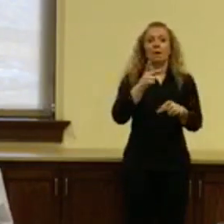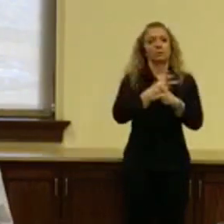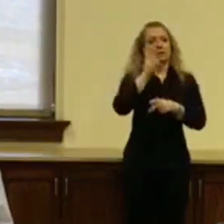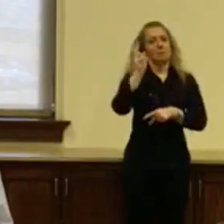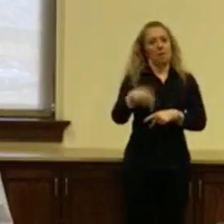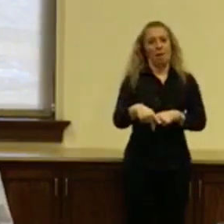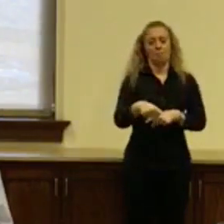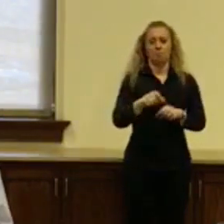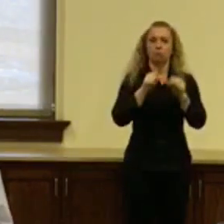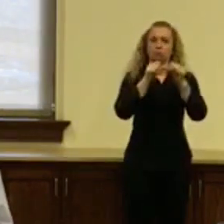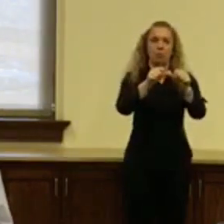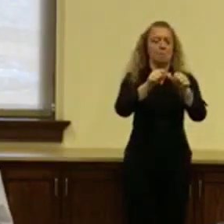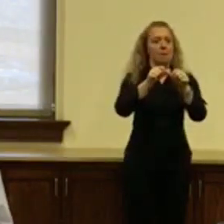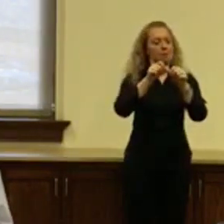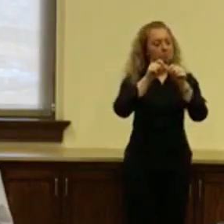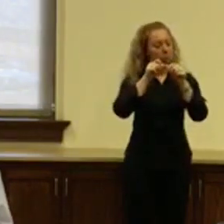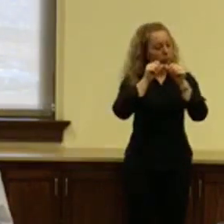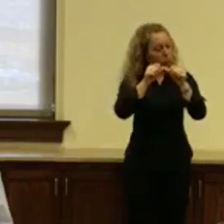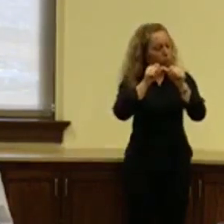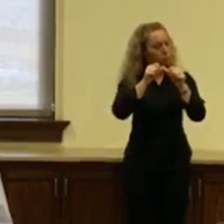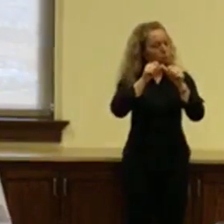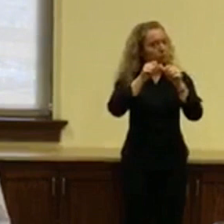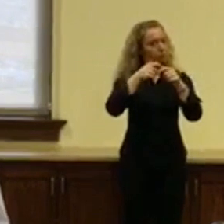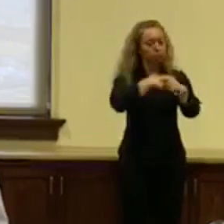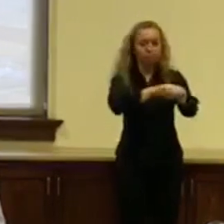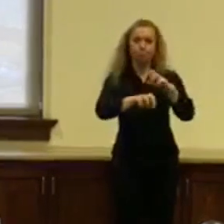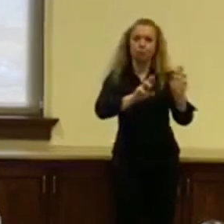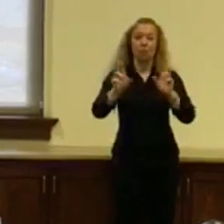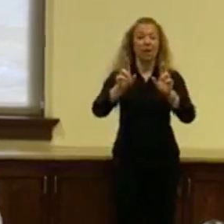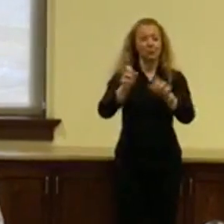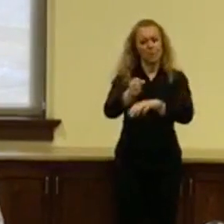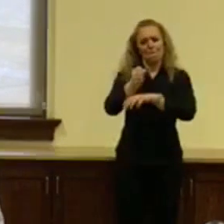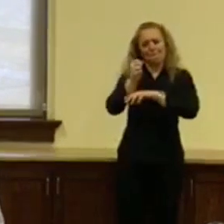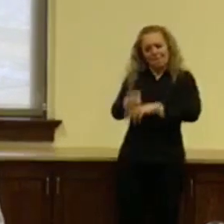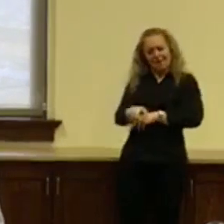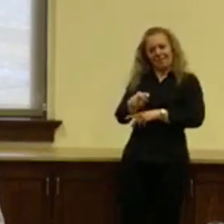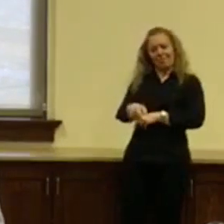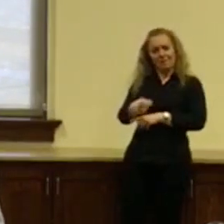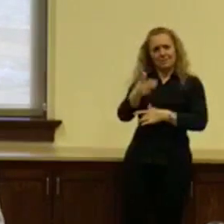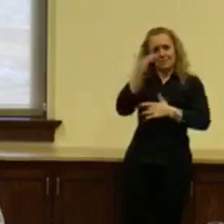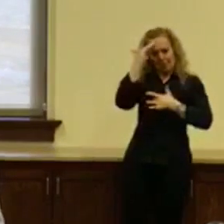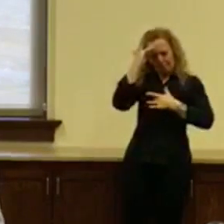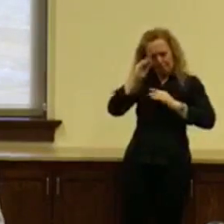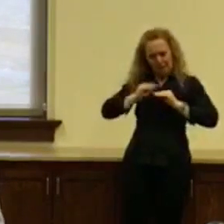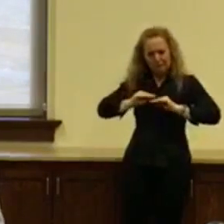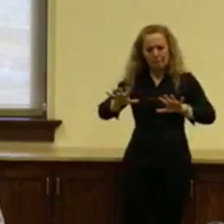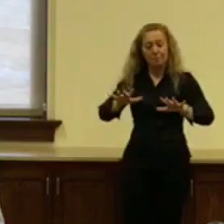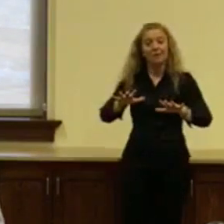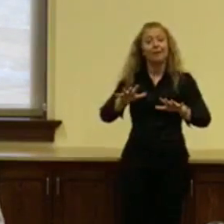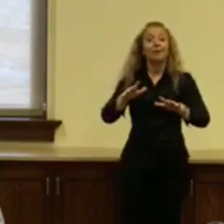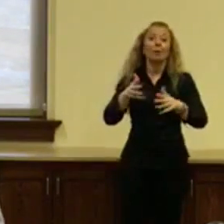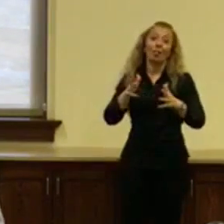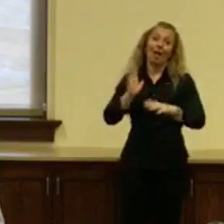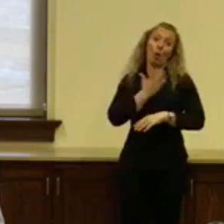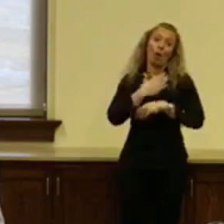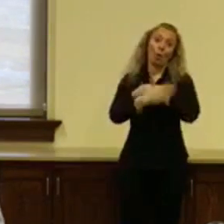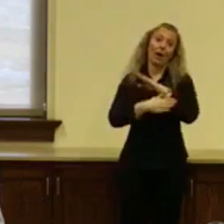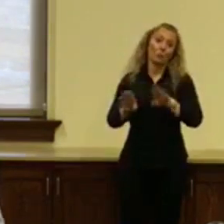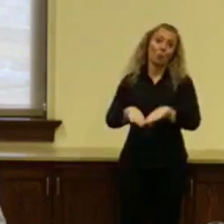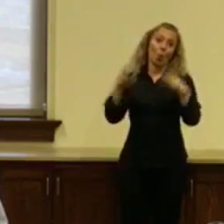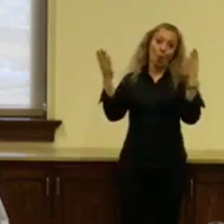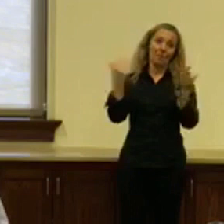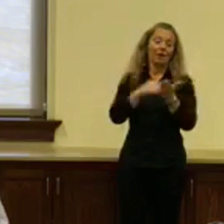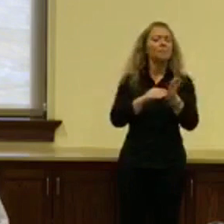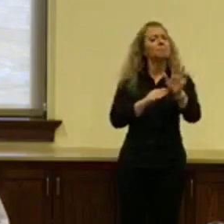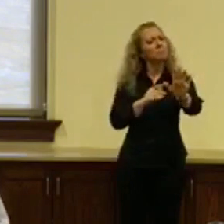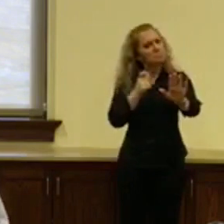to give us the best opportunity to continue this trend, to beat the pandemic and begin to think about reopening our county. Even though we're doing